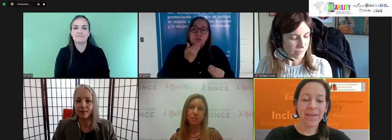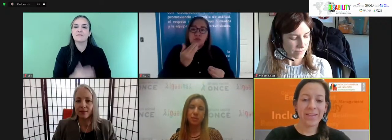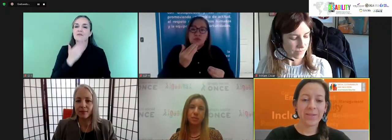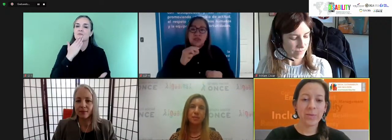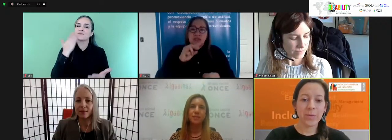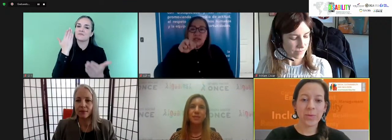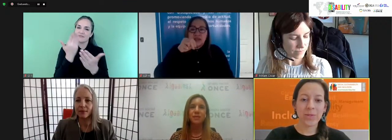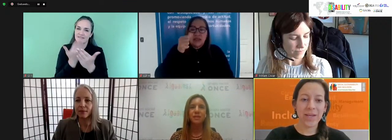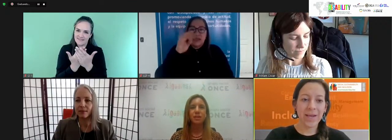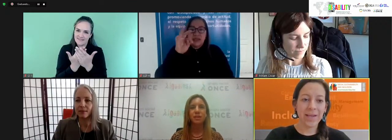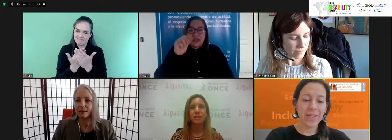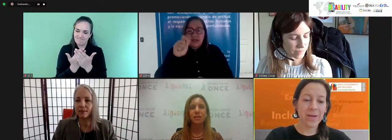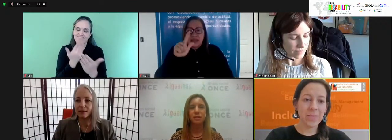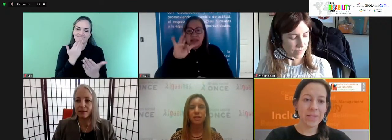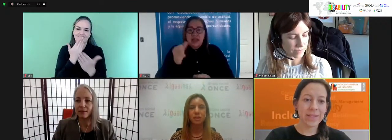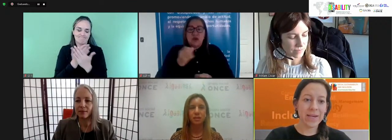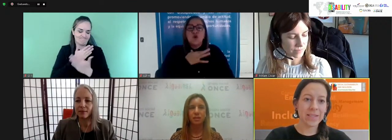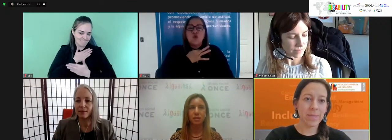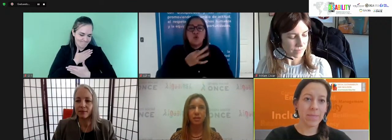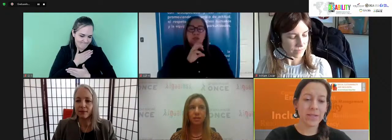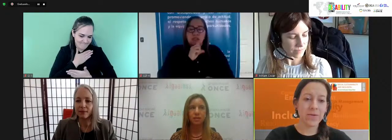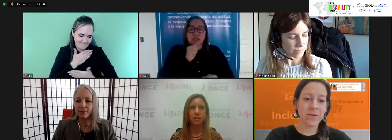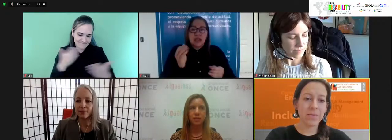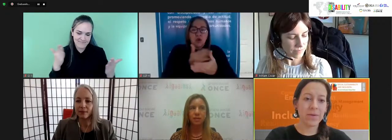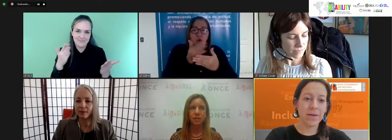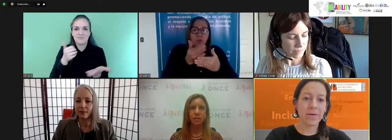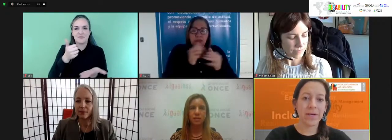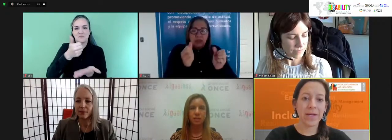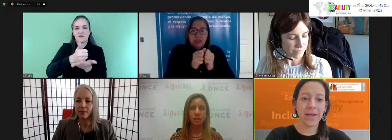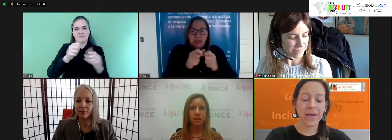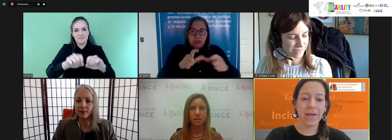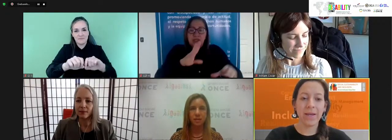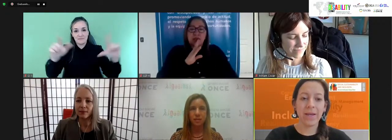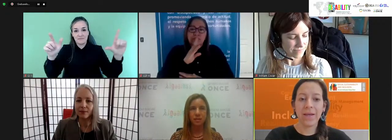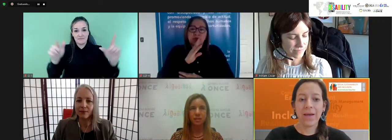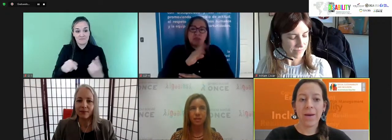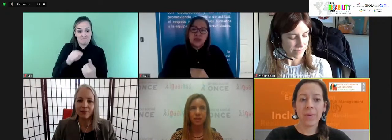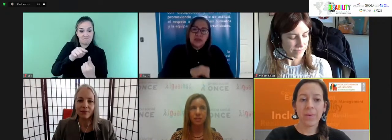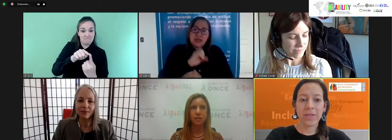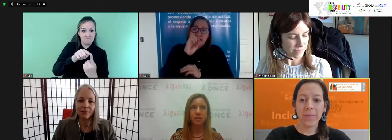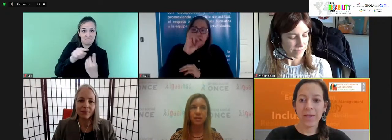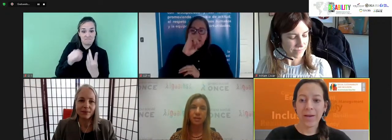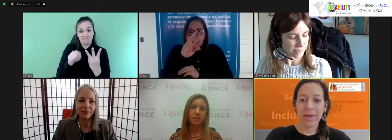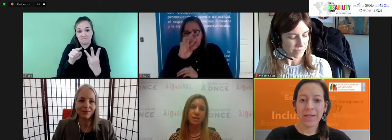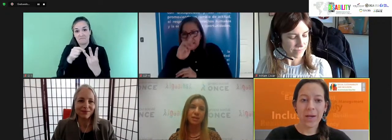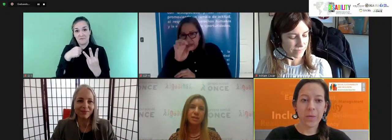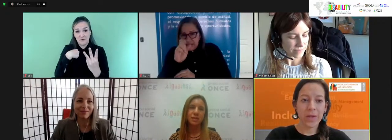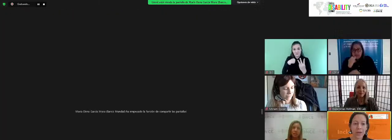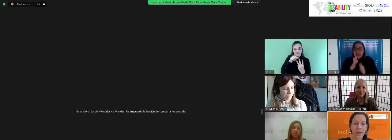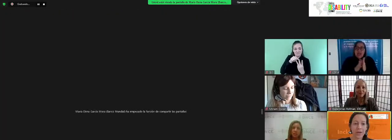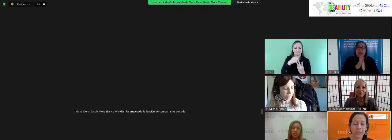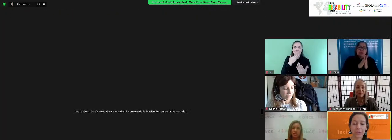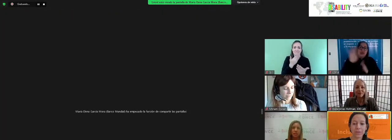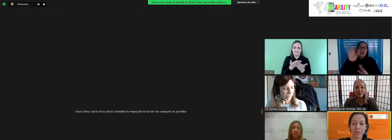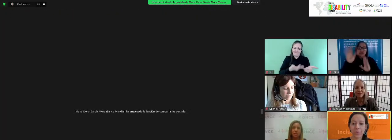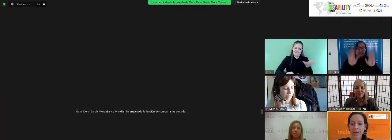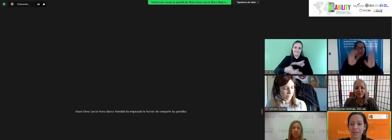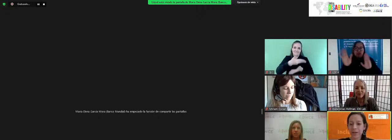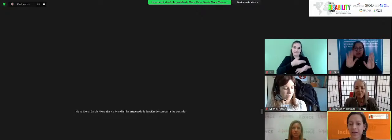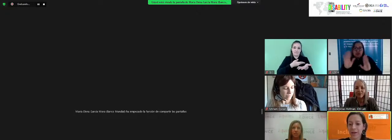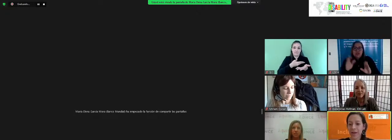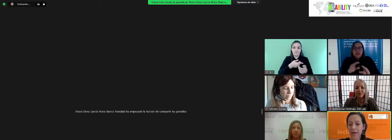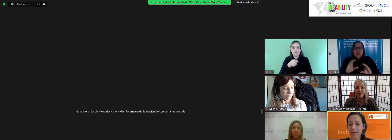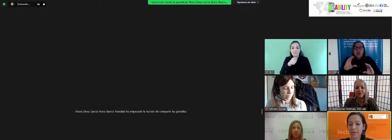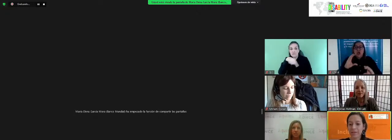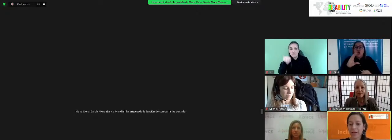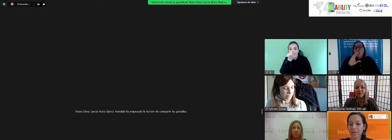thank you very much natalia i am very glad to be here to share this space with miriam and nierene i would like